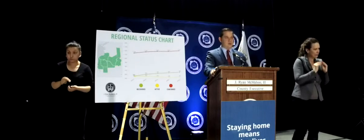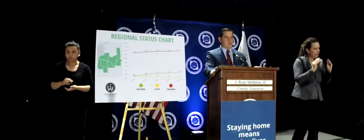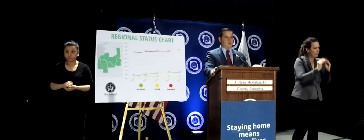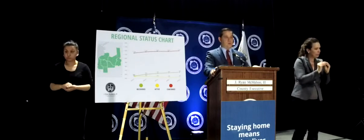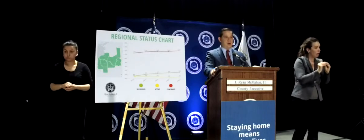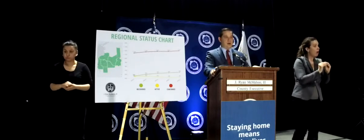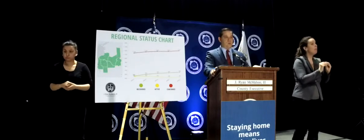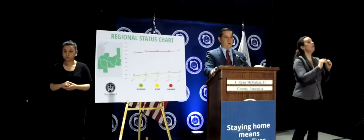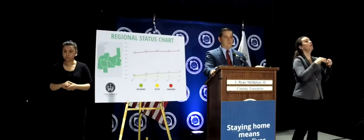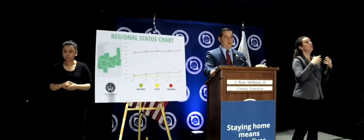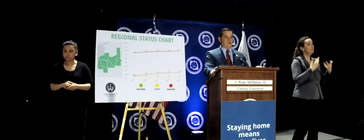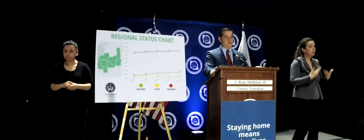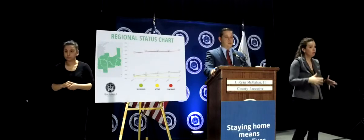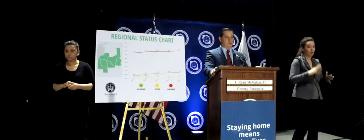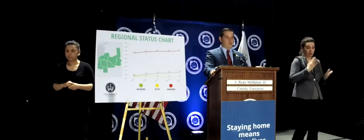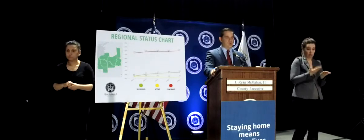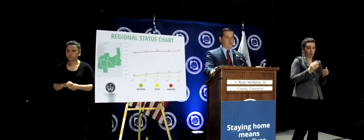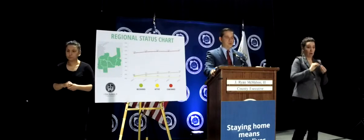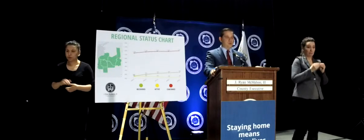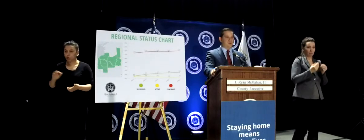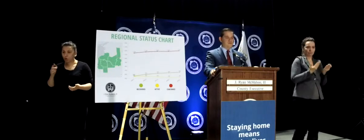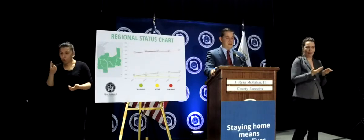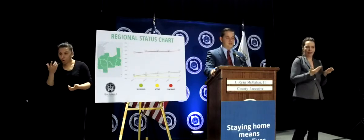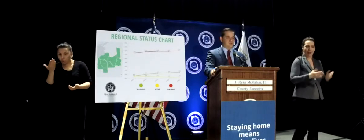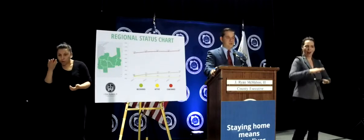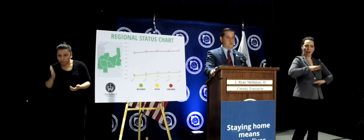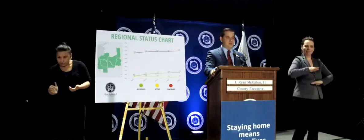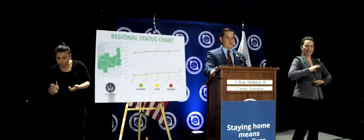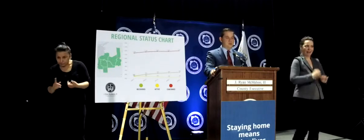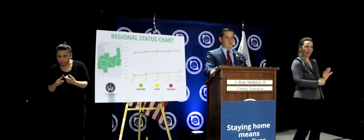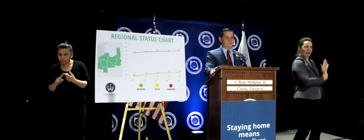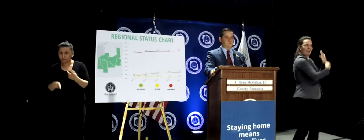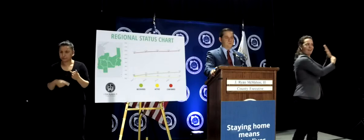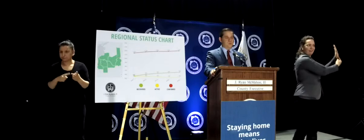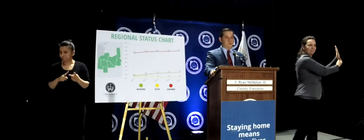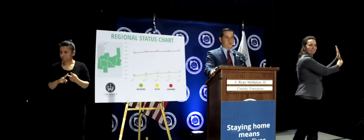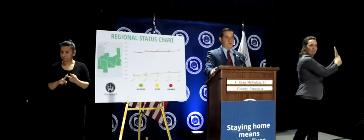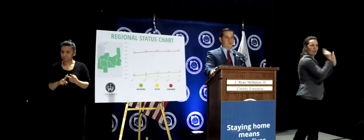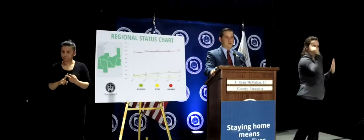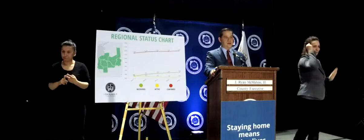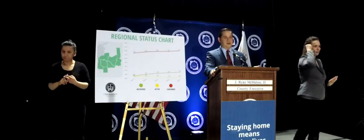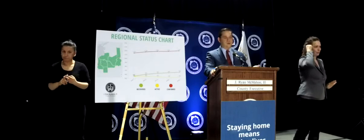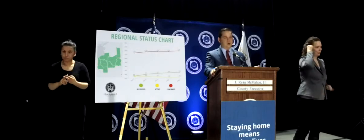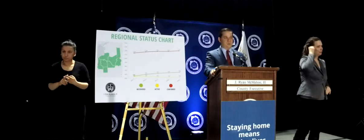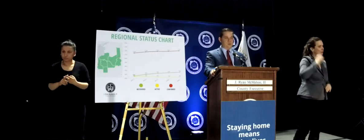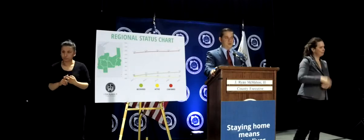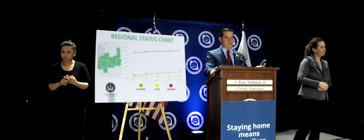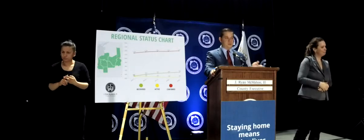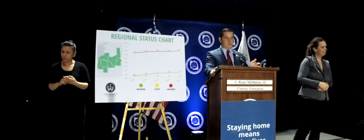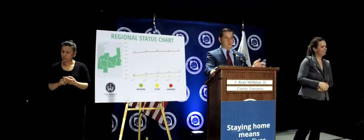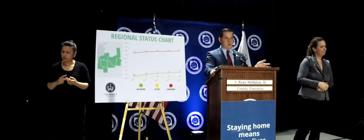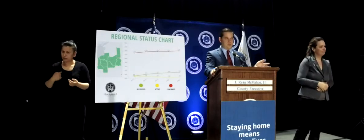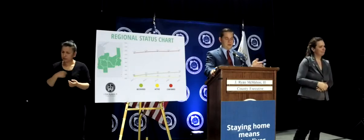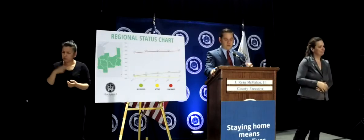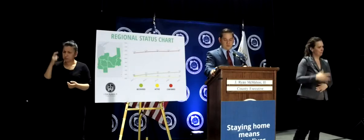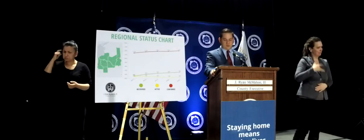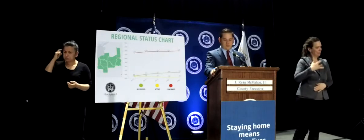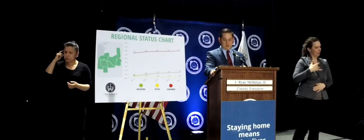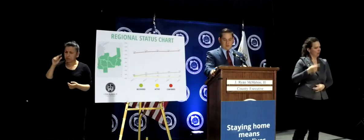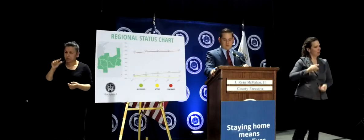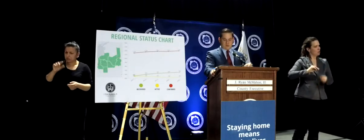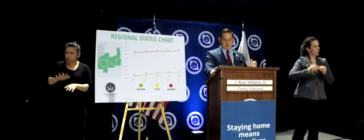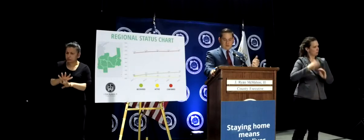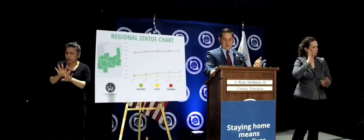think the when, what metrics do you use? We think we've met some of those metrics. We think we still got to do a couple things to meet some of the other